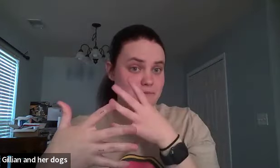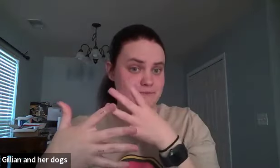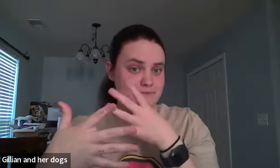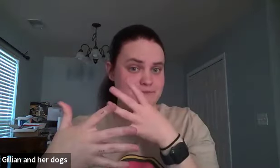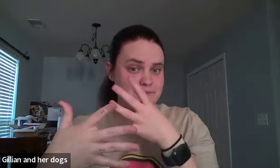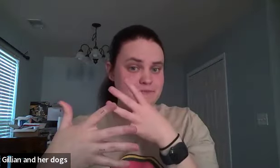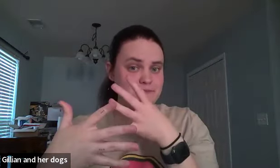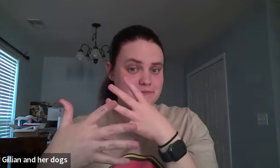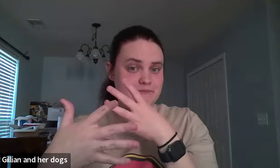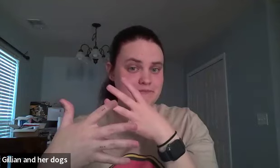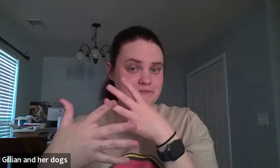mom.